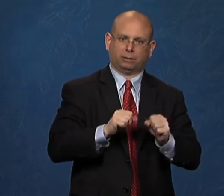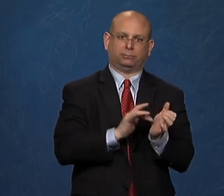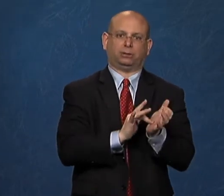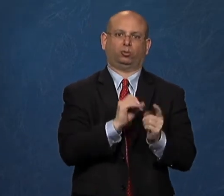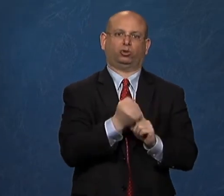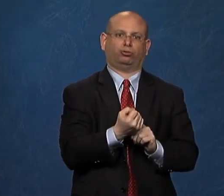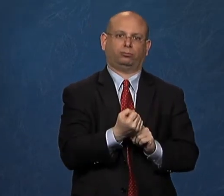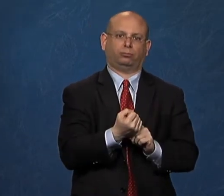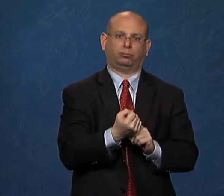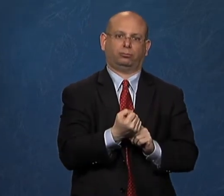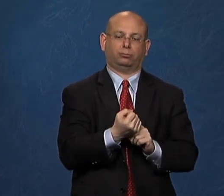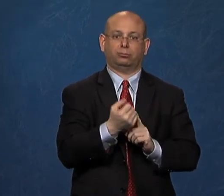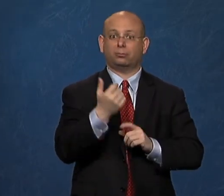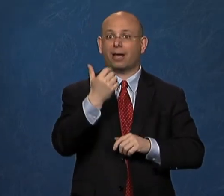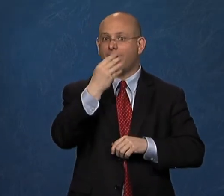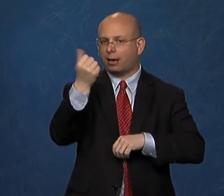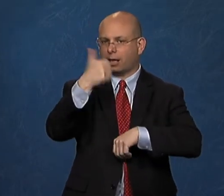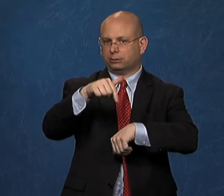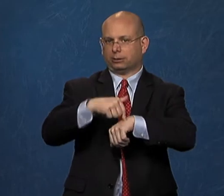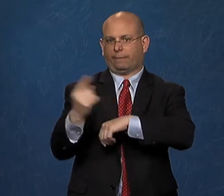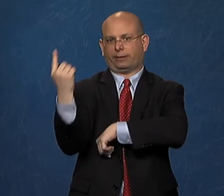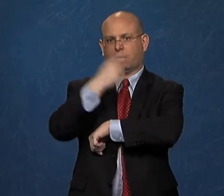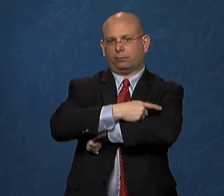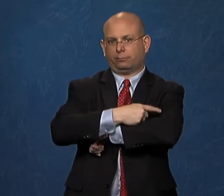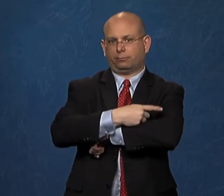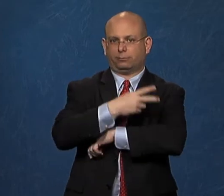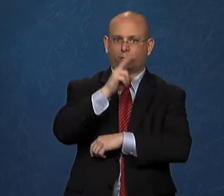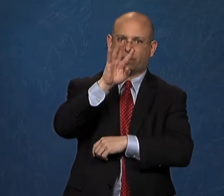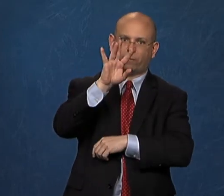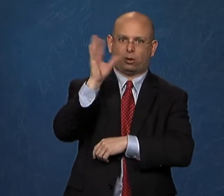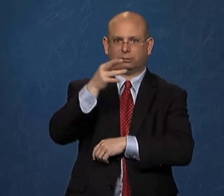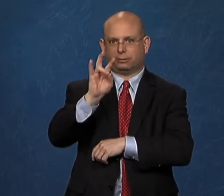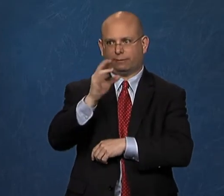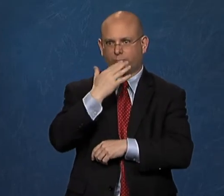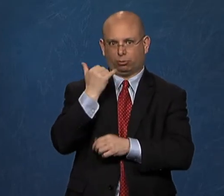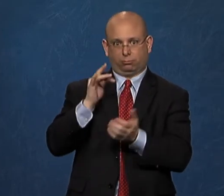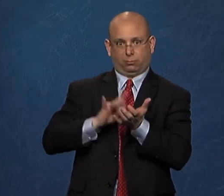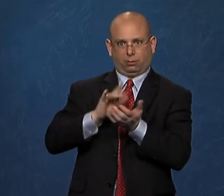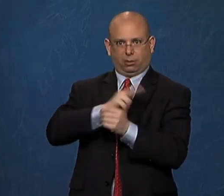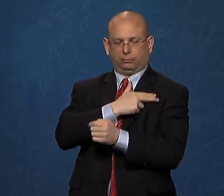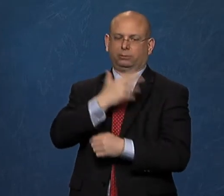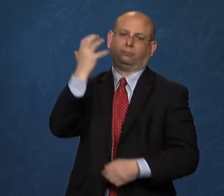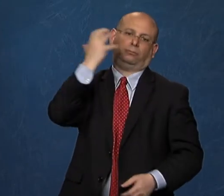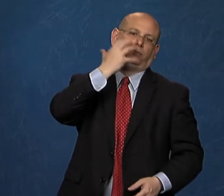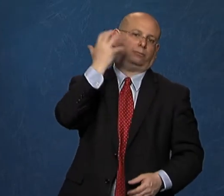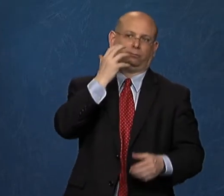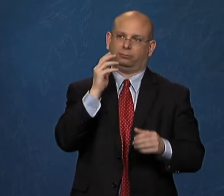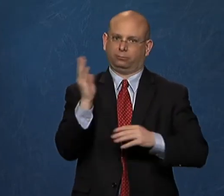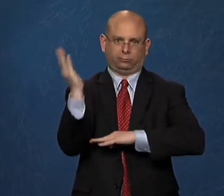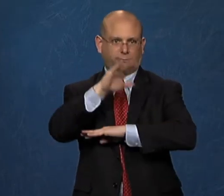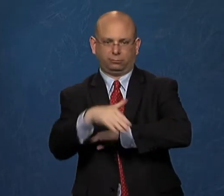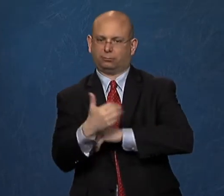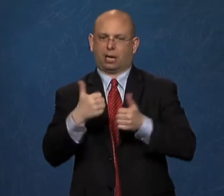addressing each of these situations as they occur in a medical setting, any time of day, 24/7. As we know, hospitals operate on that kind of a